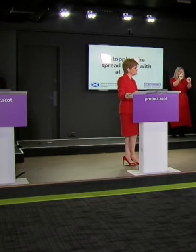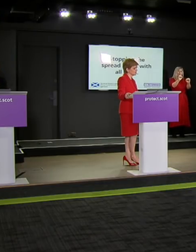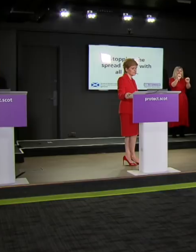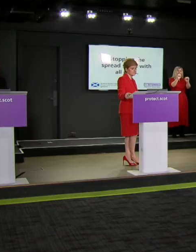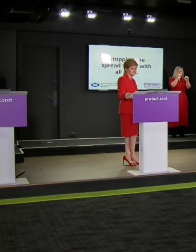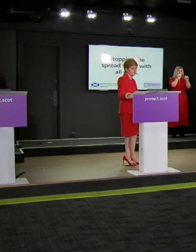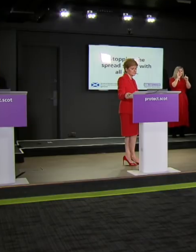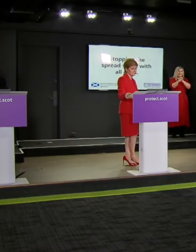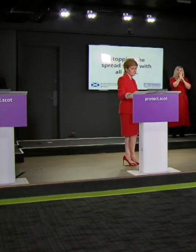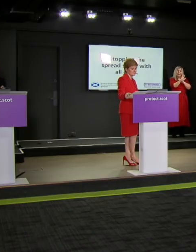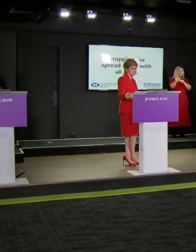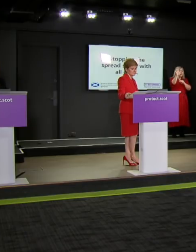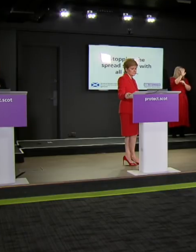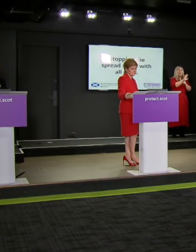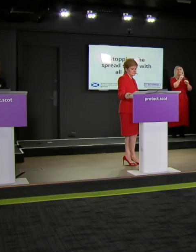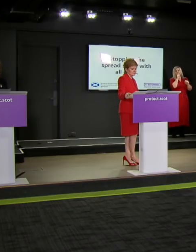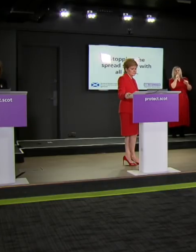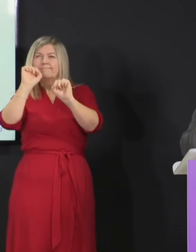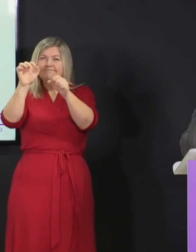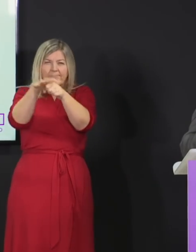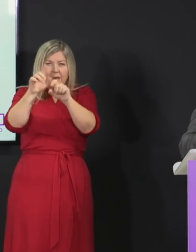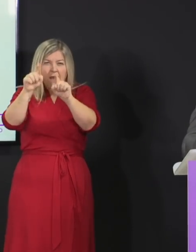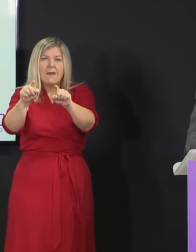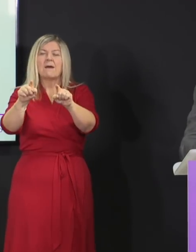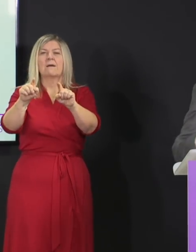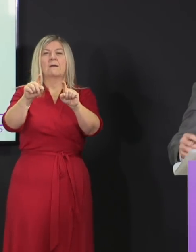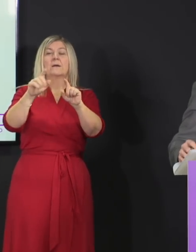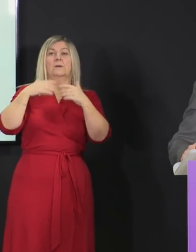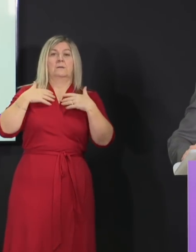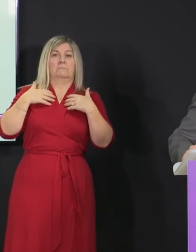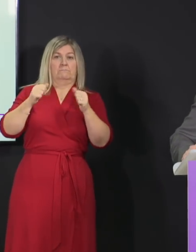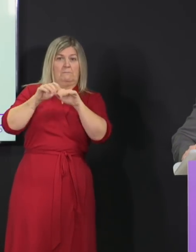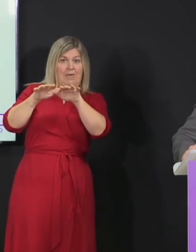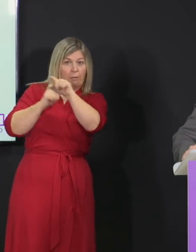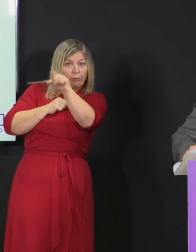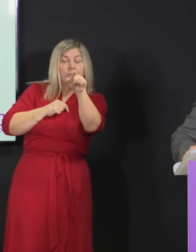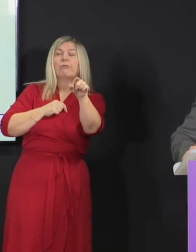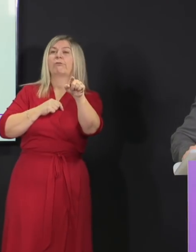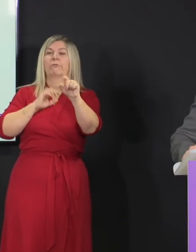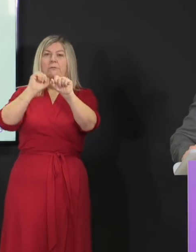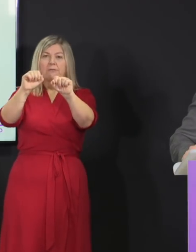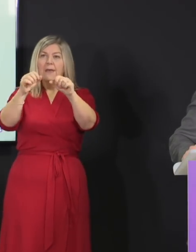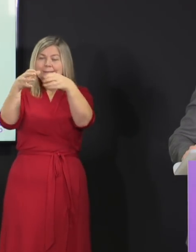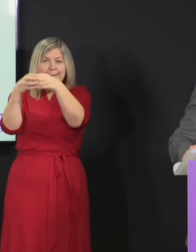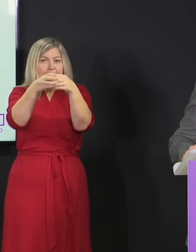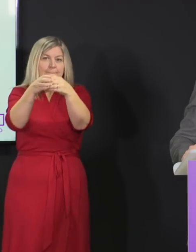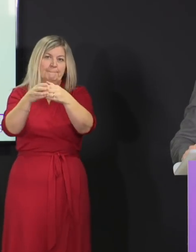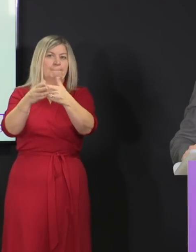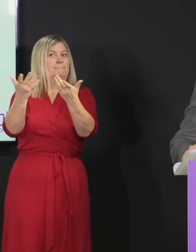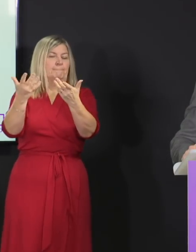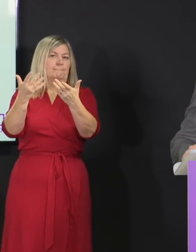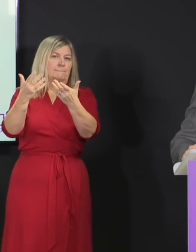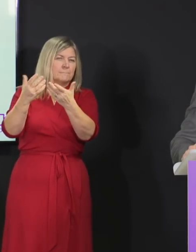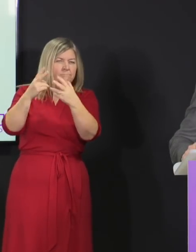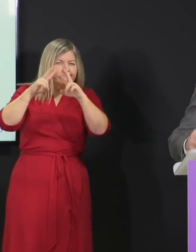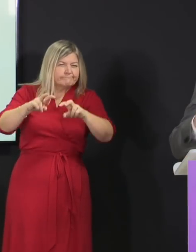happening at a local level, that the directors of public health and their teams are able to determine from the conversations that they're having in their local health